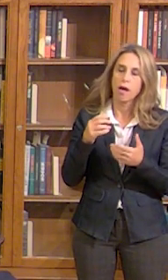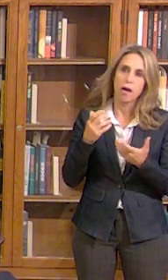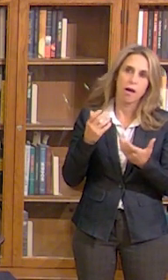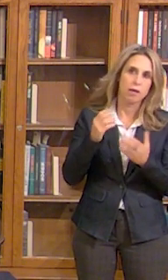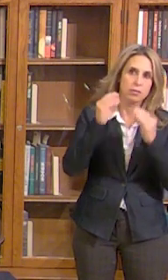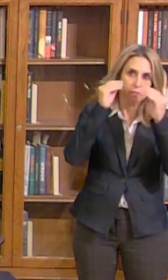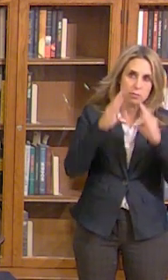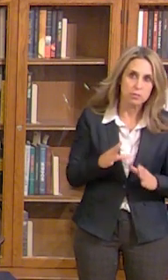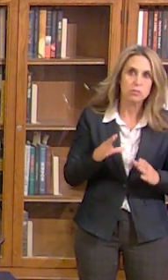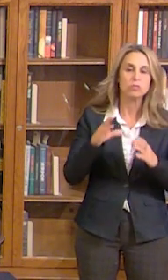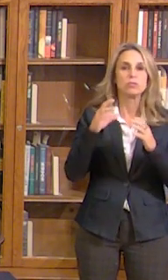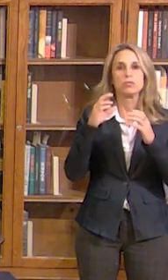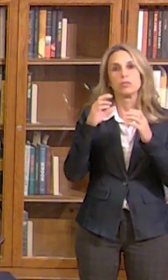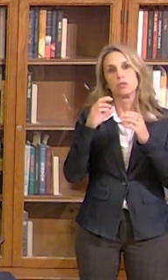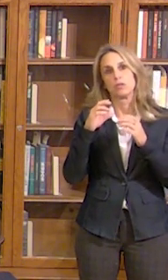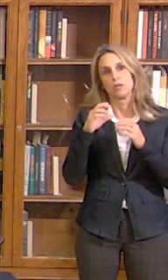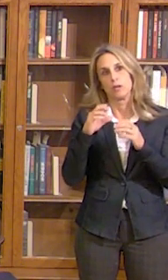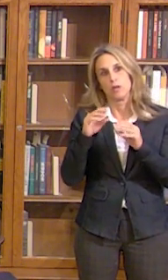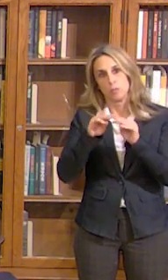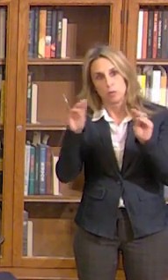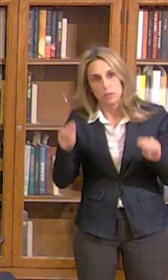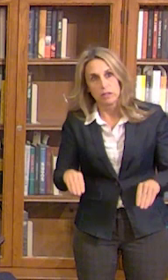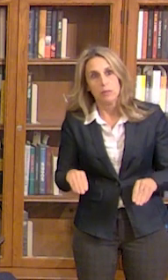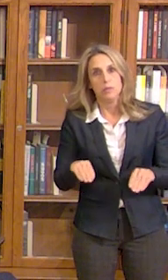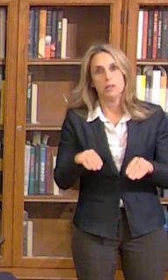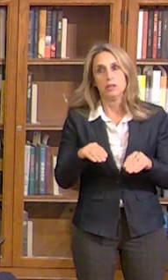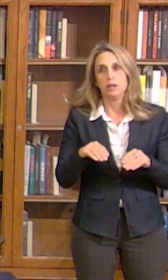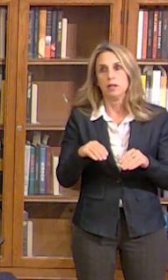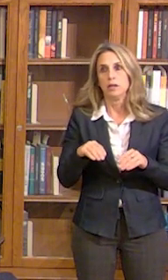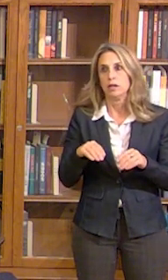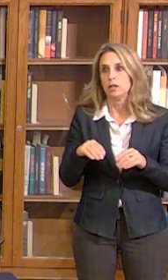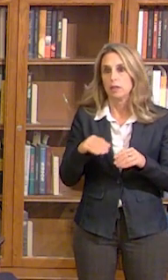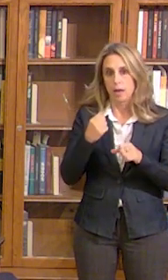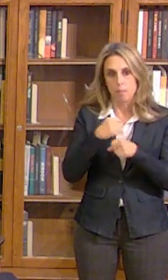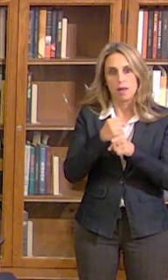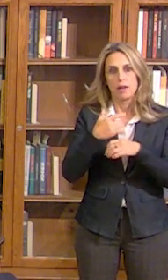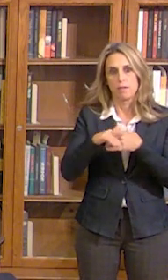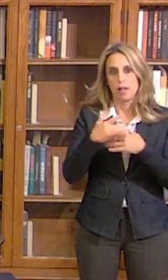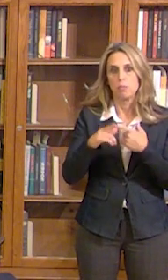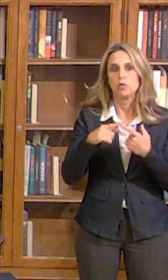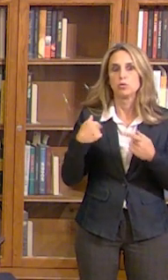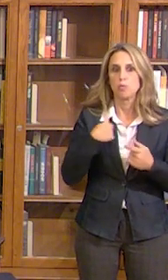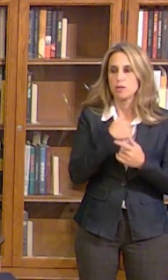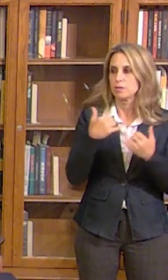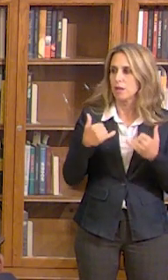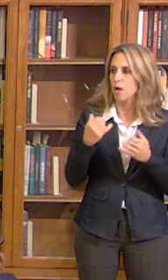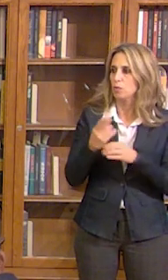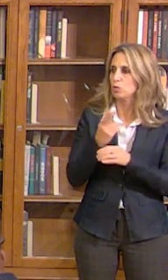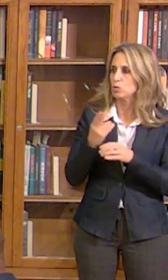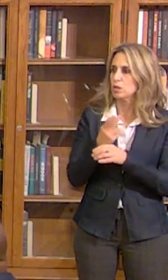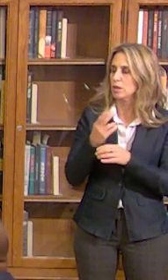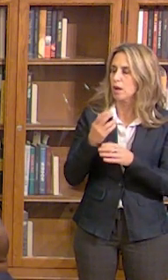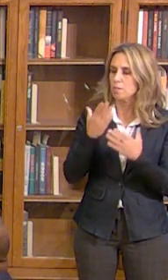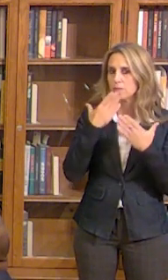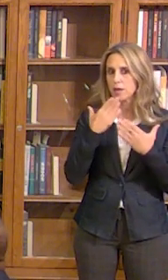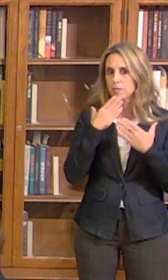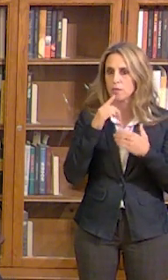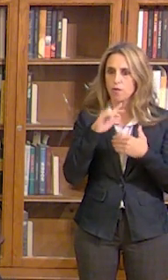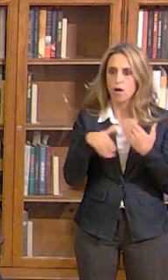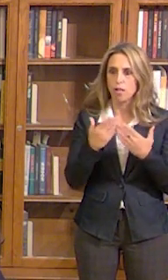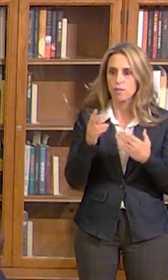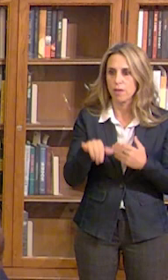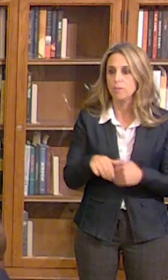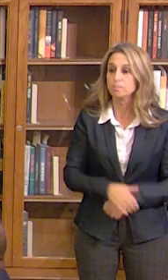um other museums that have made a have been made available to us that we are using now and so I'm very thankful for all of